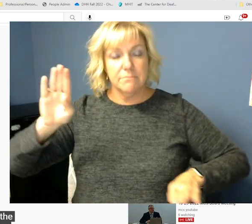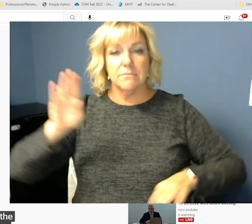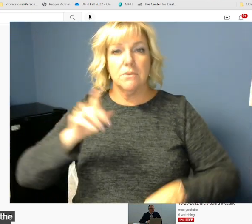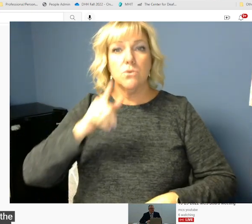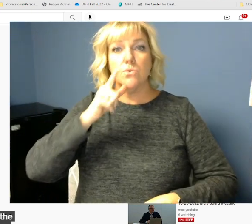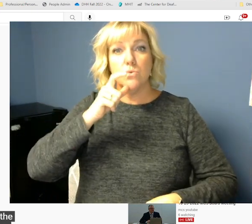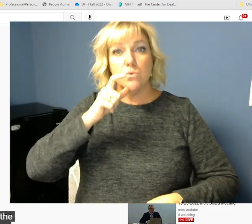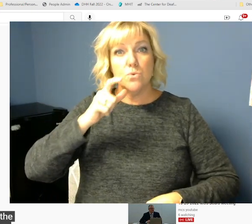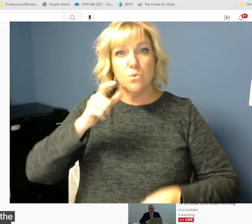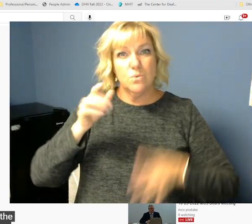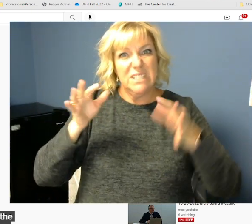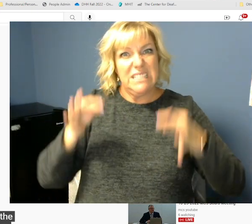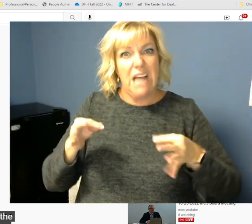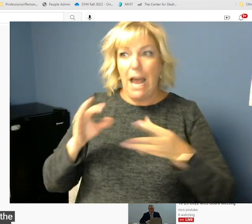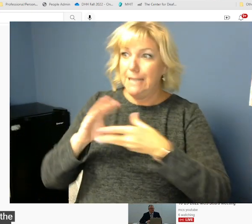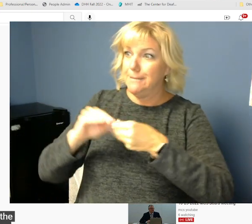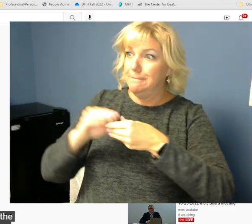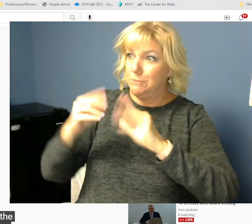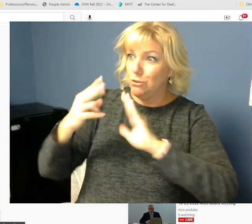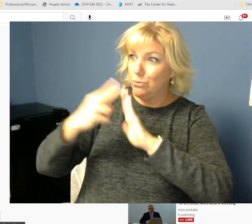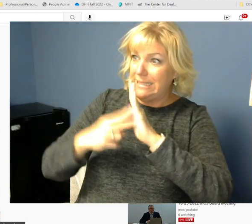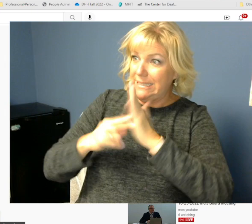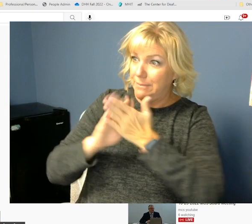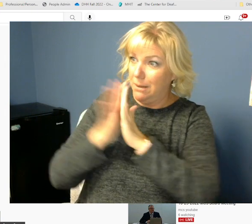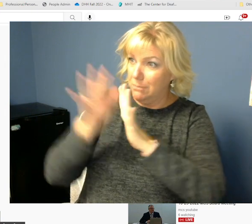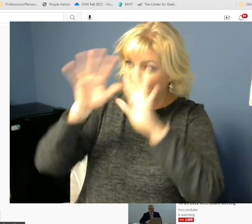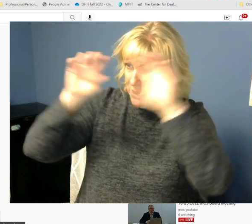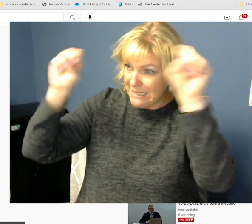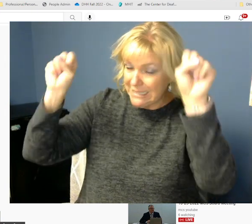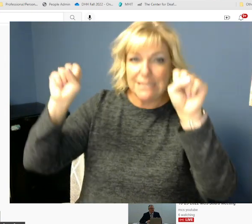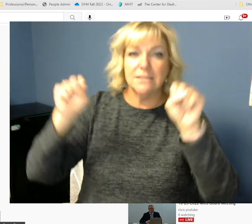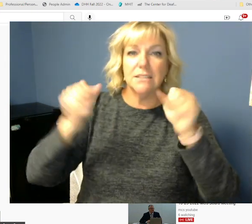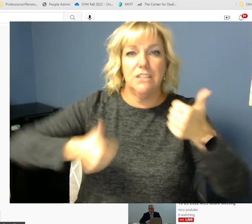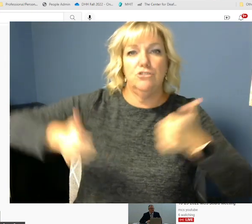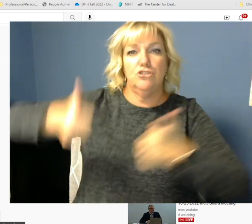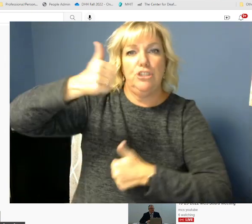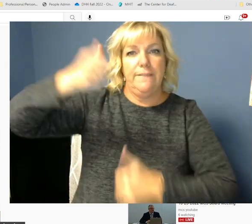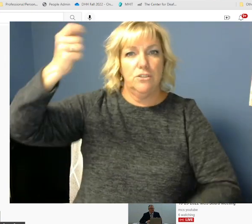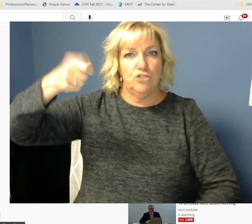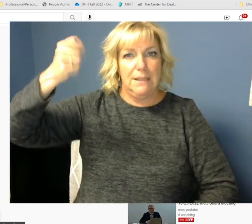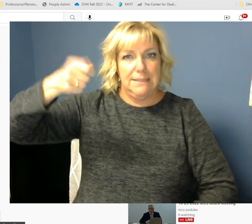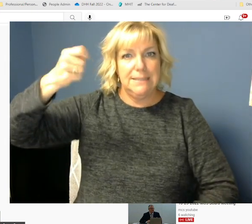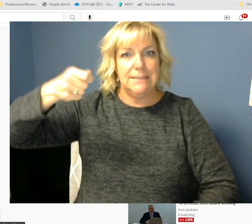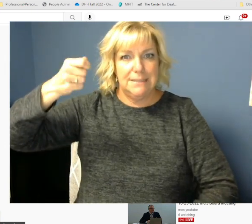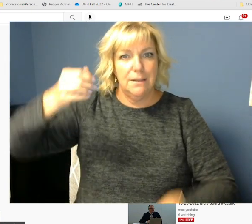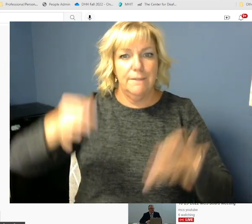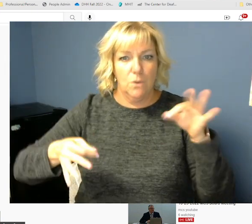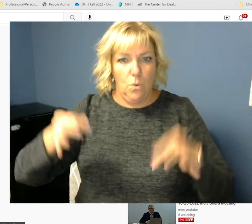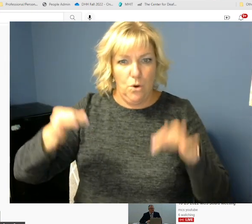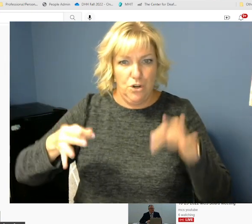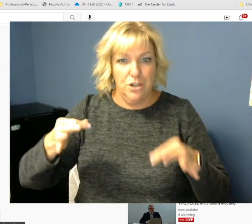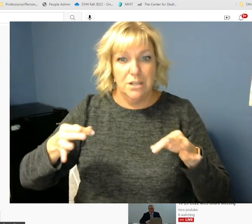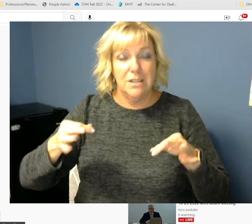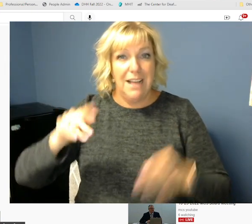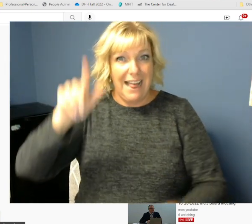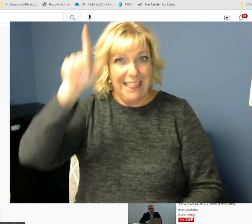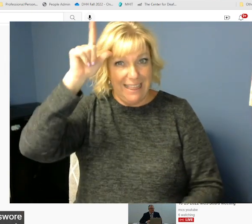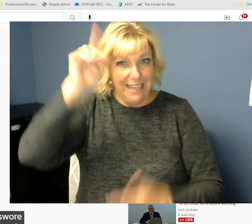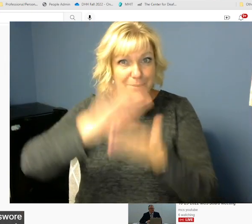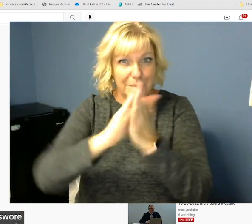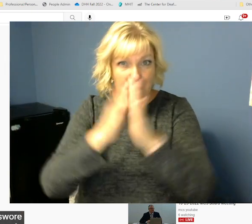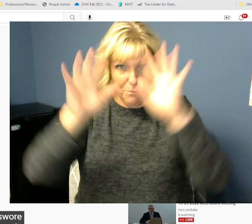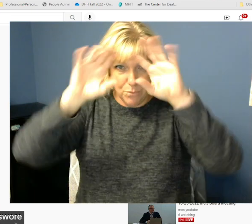the president in. And so when Abraham Lincoln was sworn into office, Taney, the person who issued the